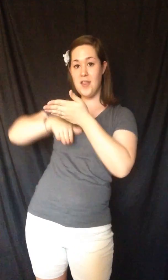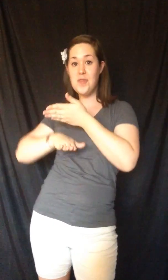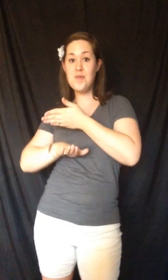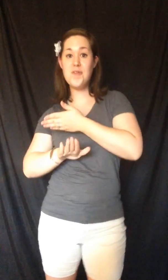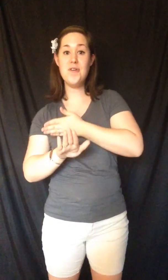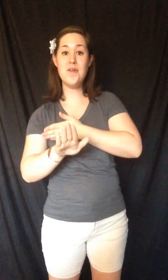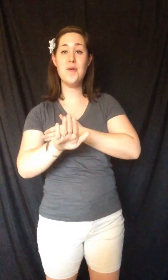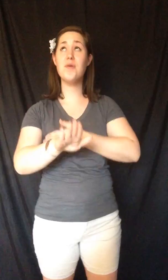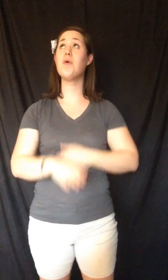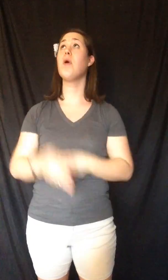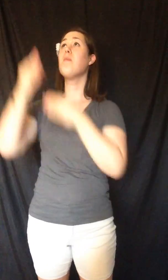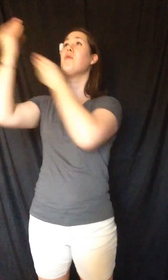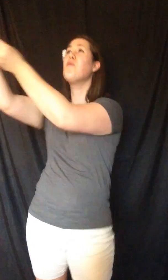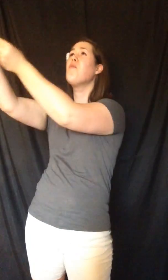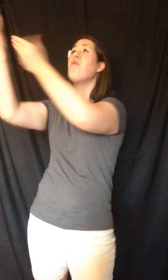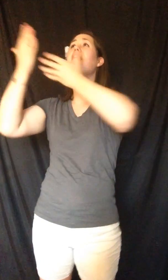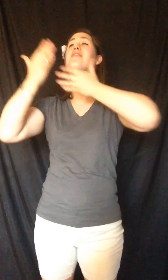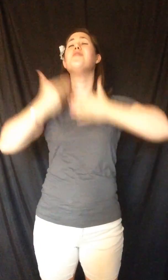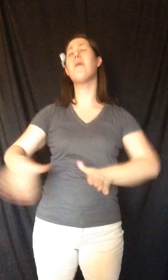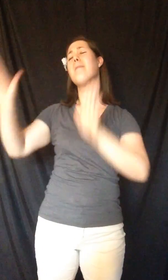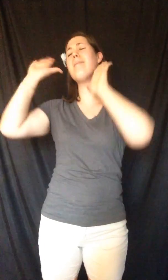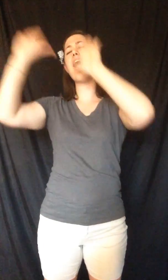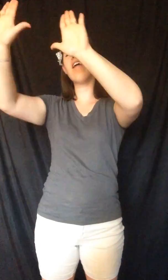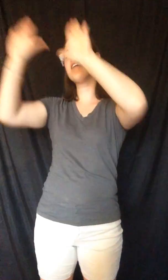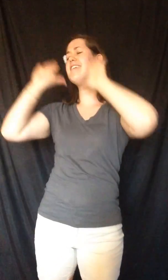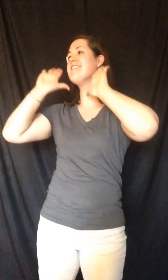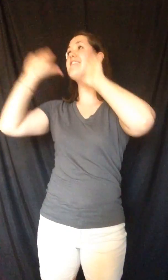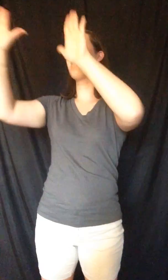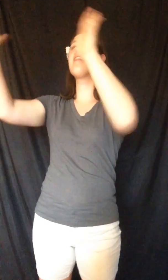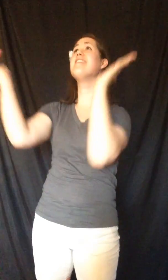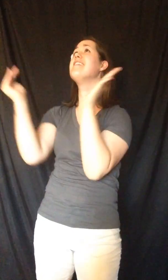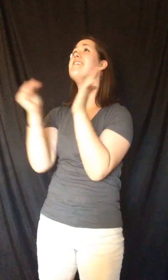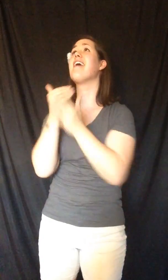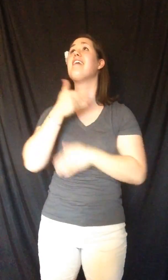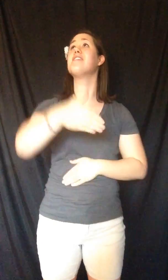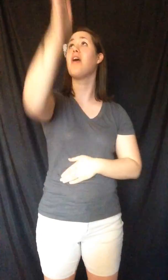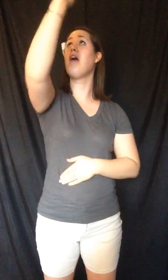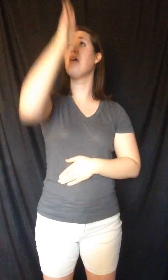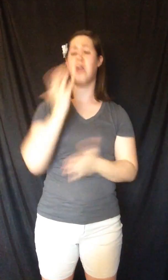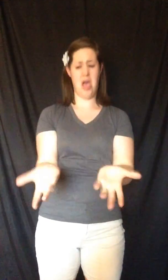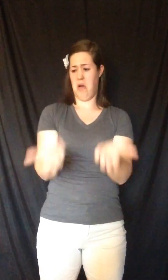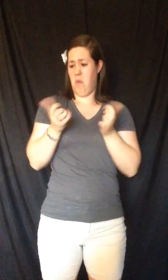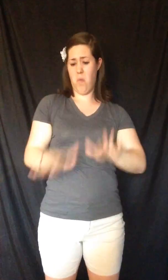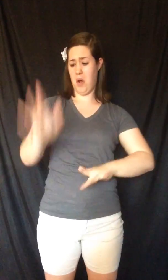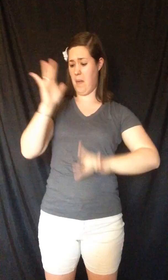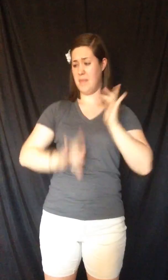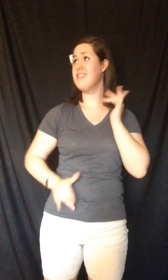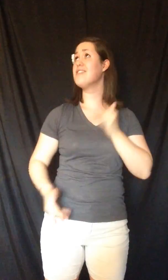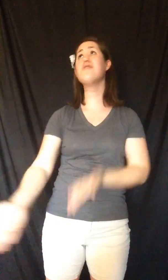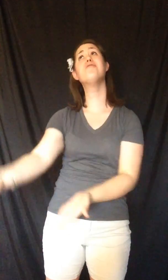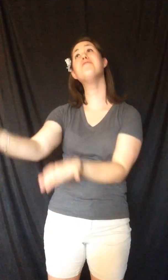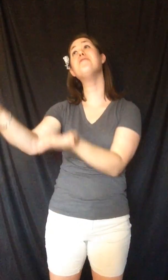through. Put the wonder back inside these eyes. God, I don't want to miss you.